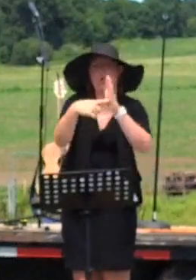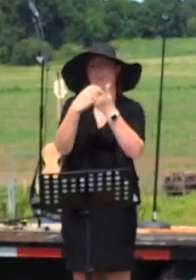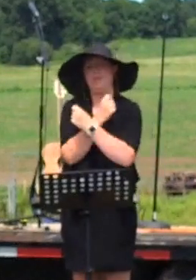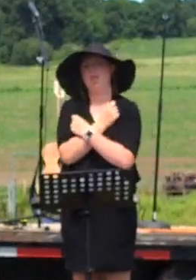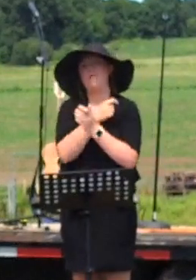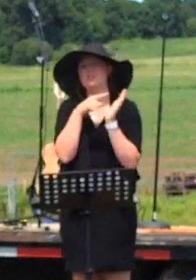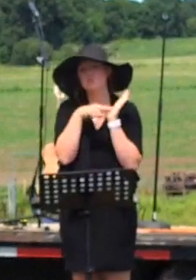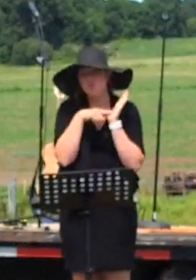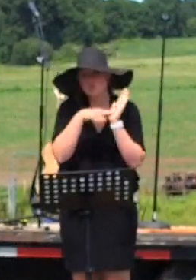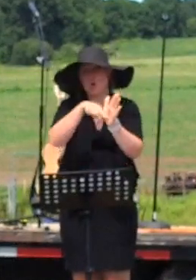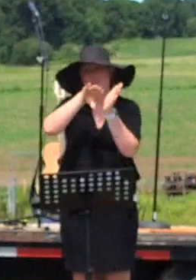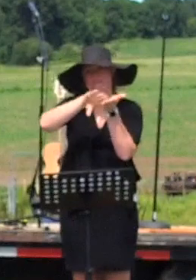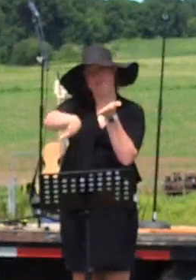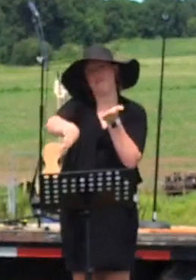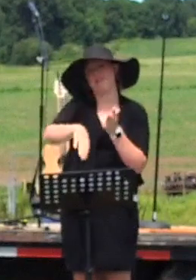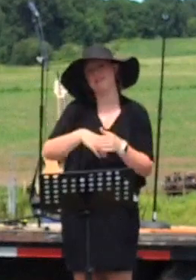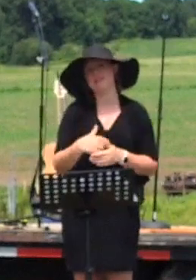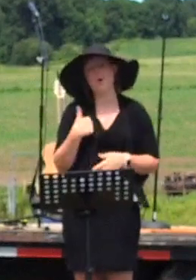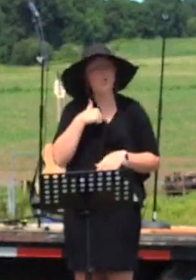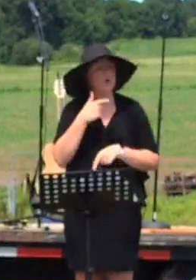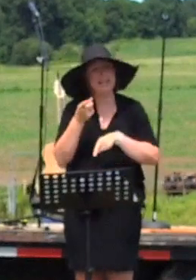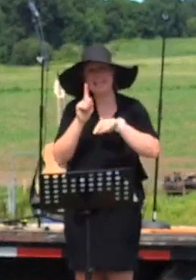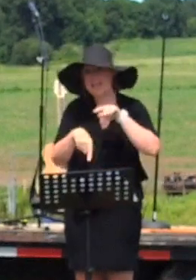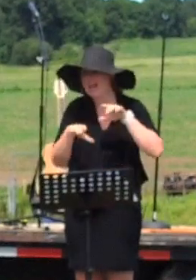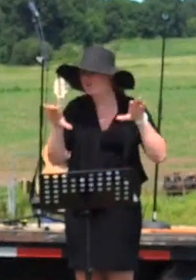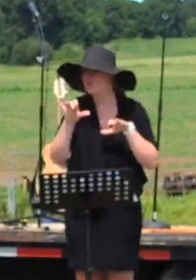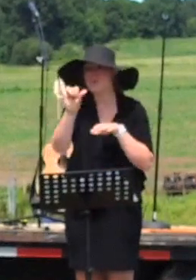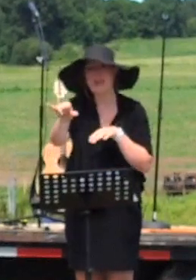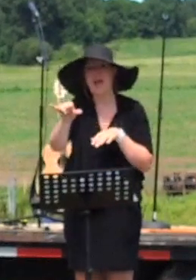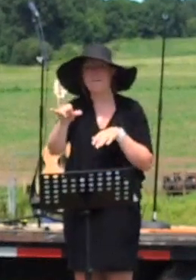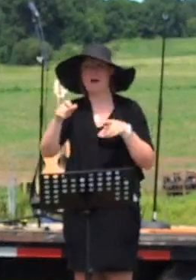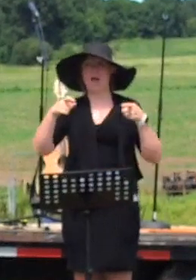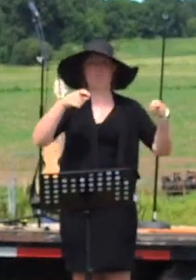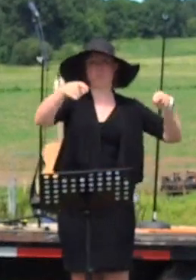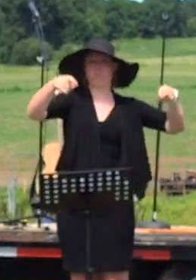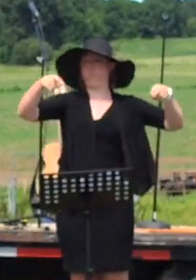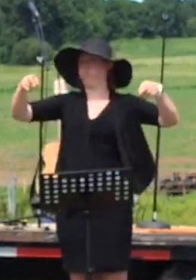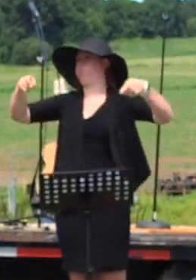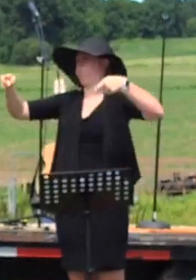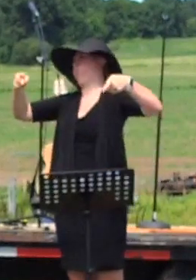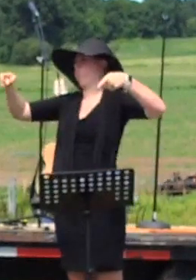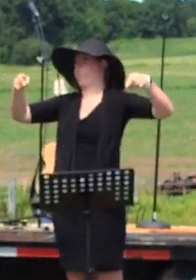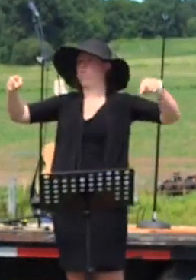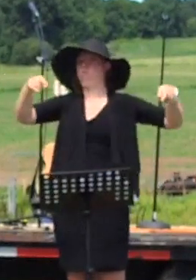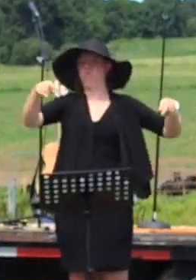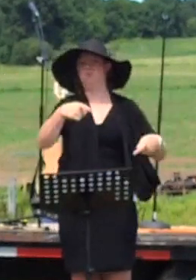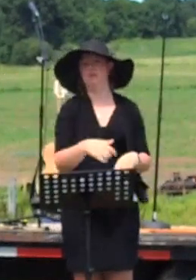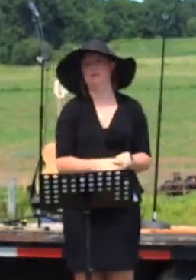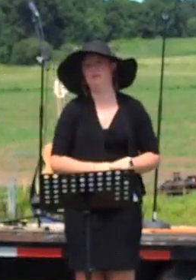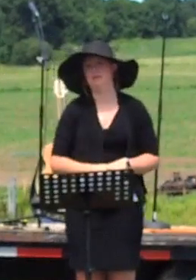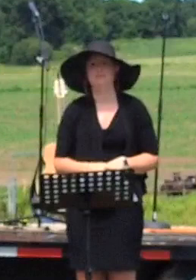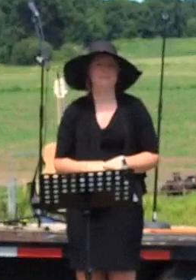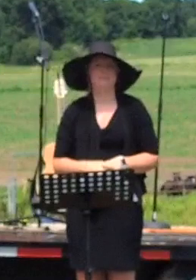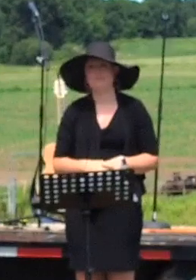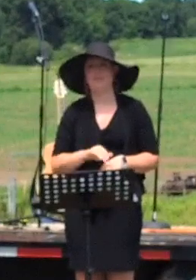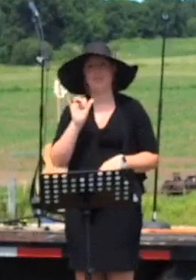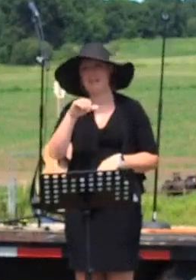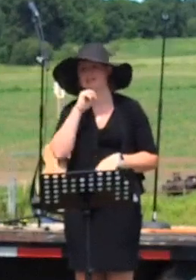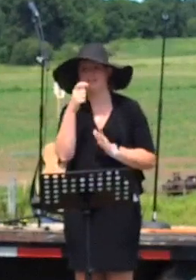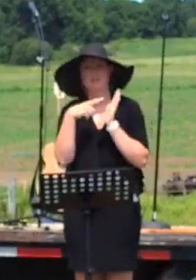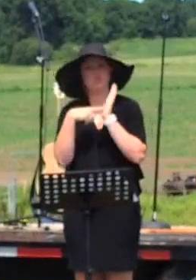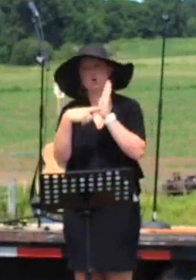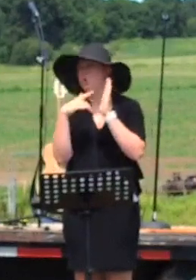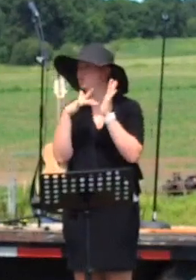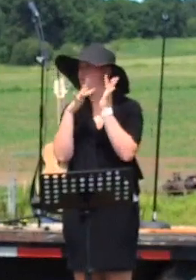mercy. And we can't do that by wielding power over everyone around us. That's not going to show